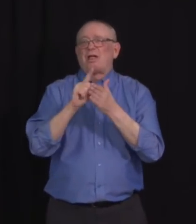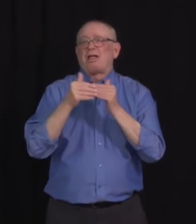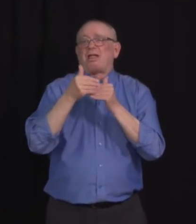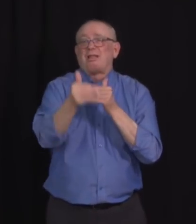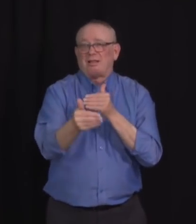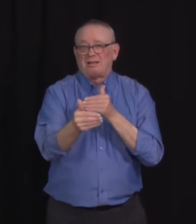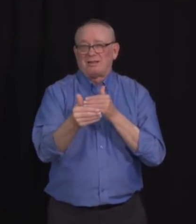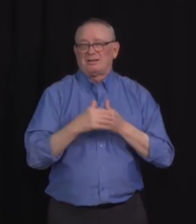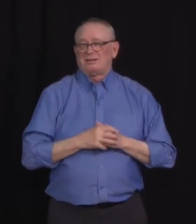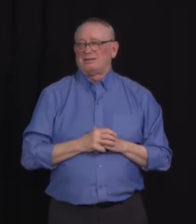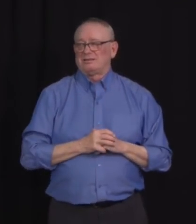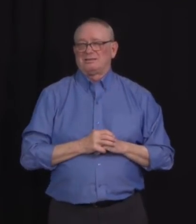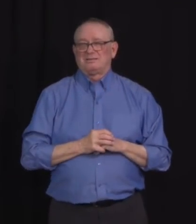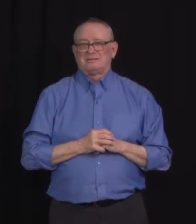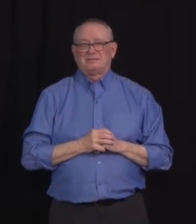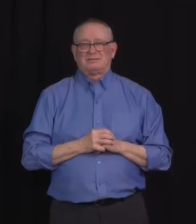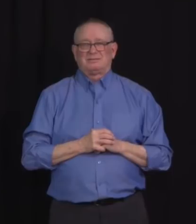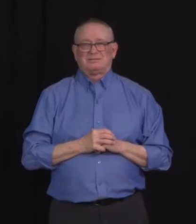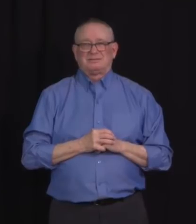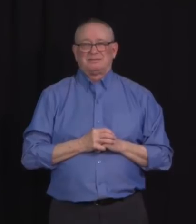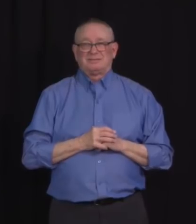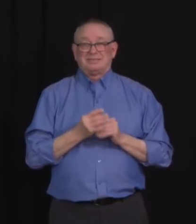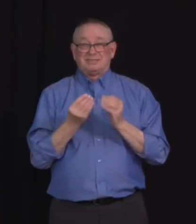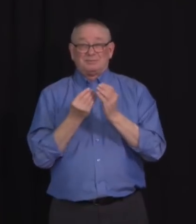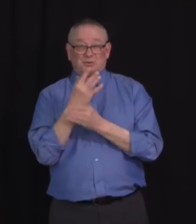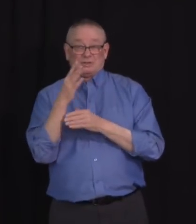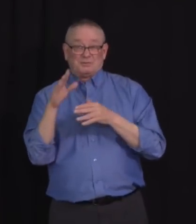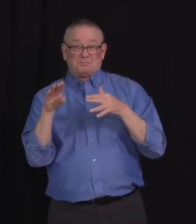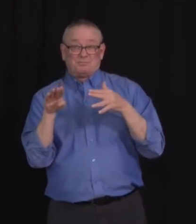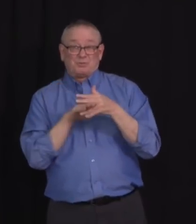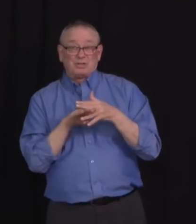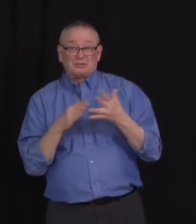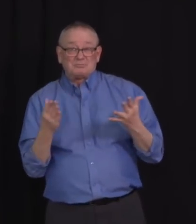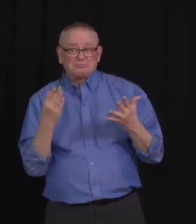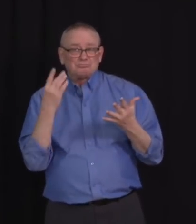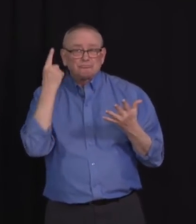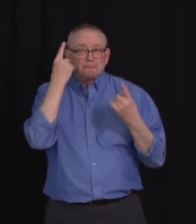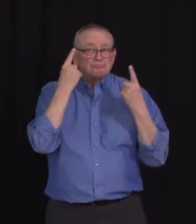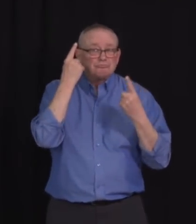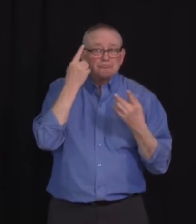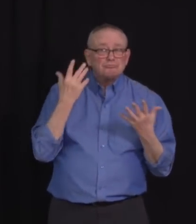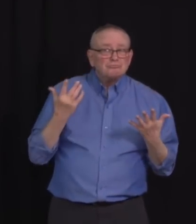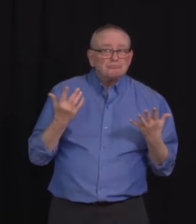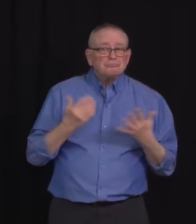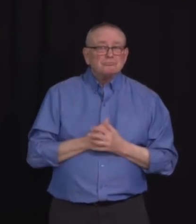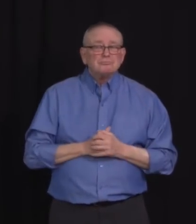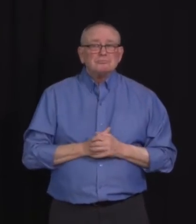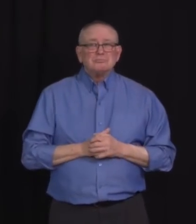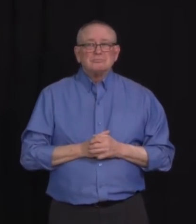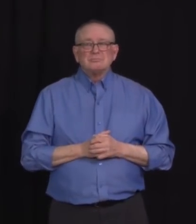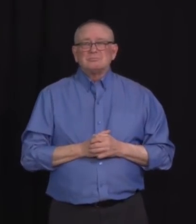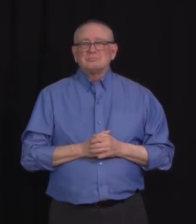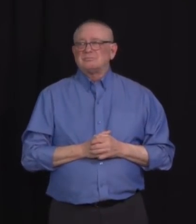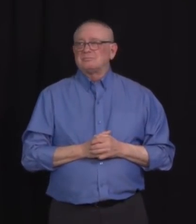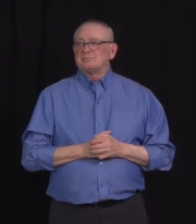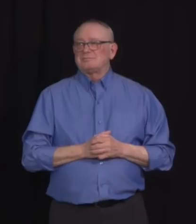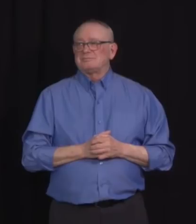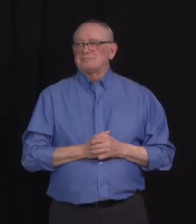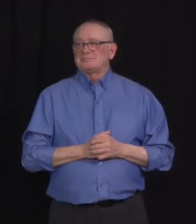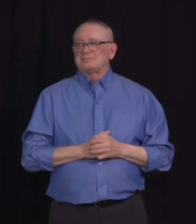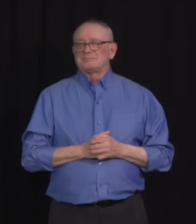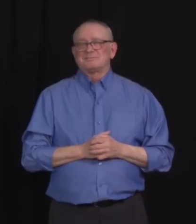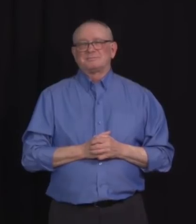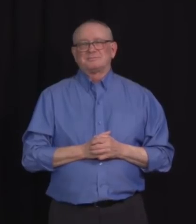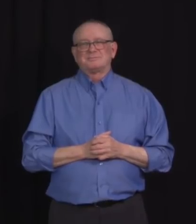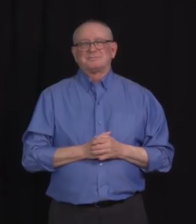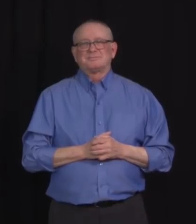had our peak of active cases in December with just shy of 2,000 new cases in